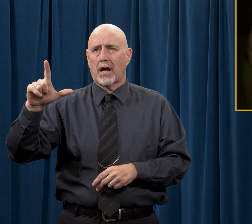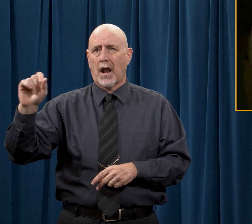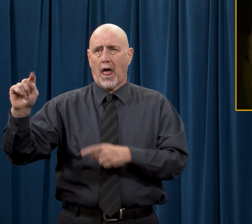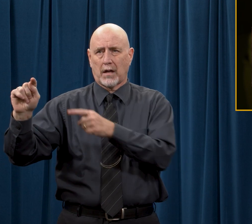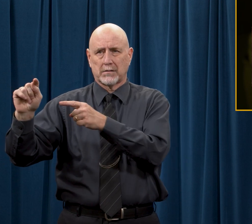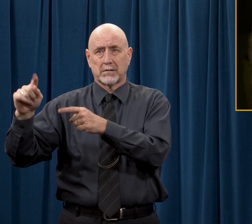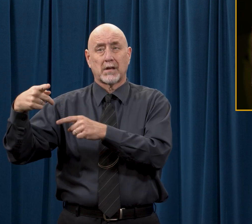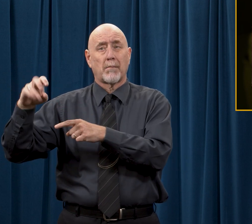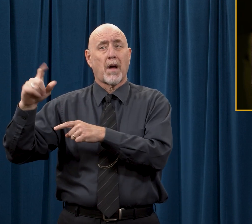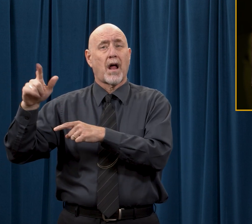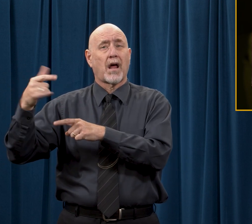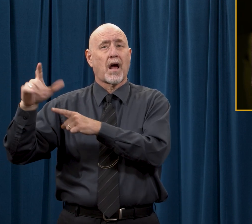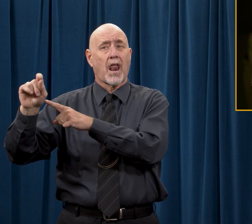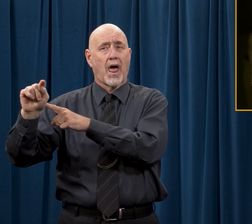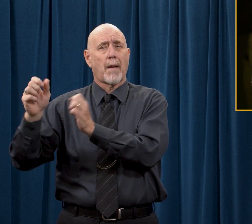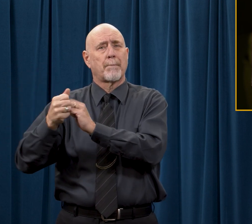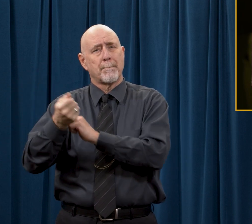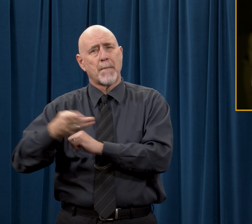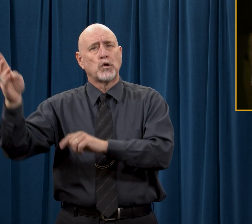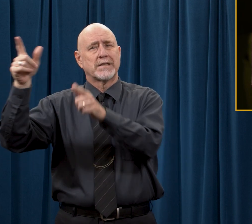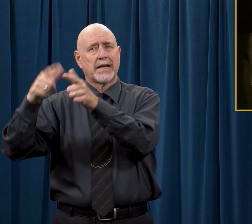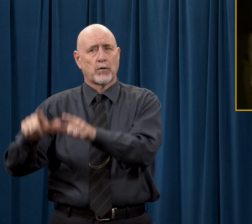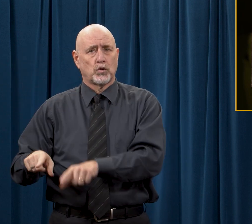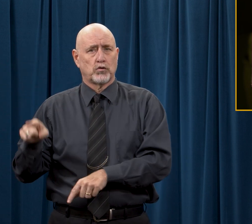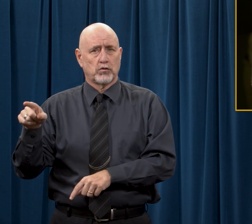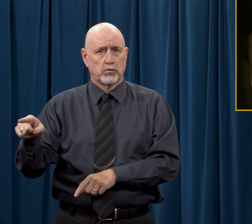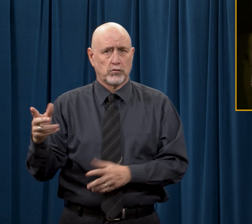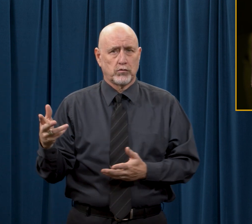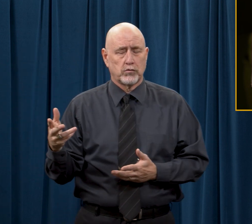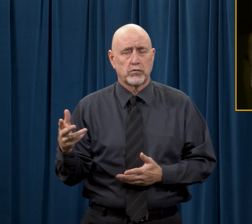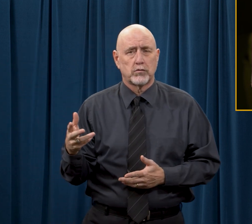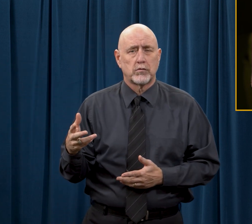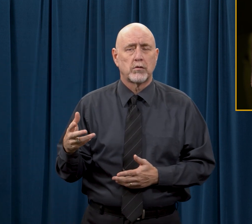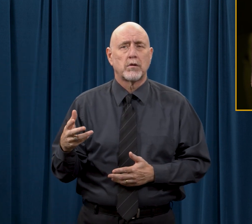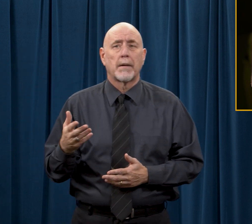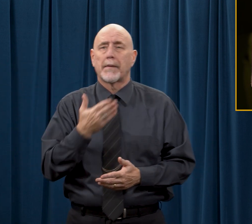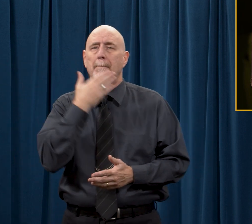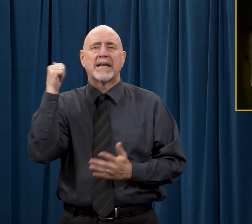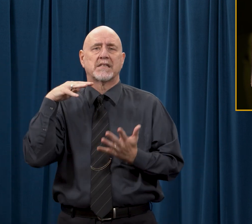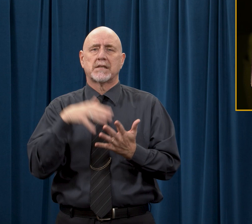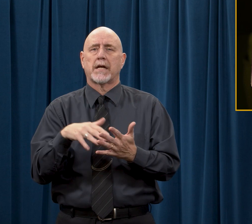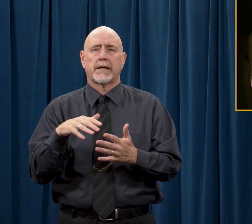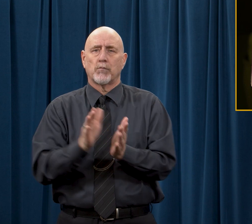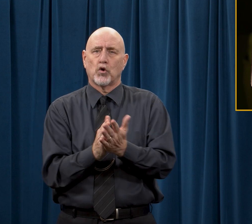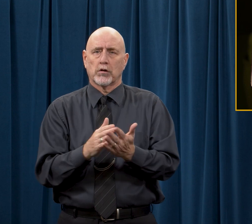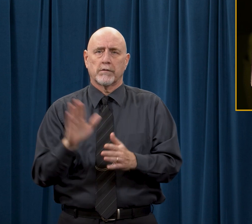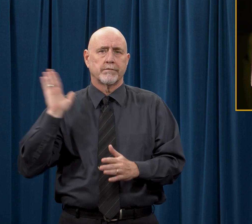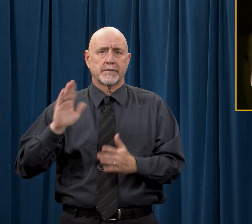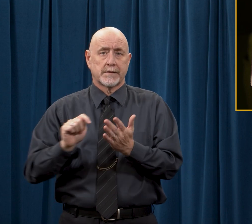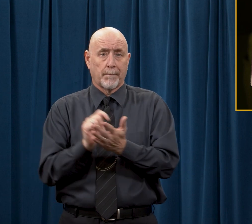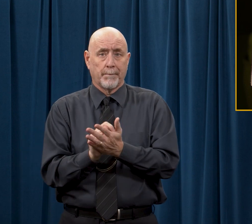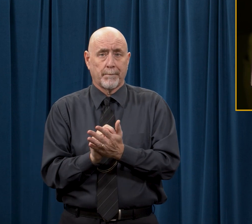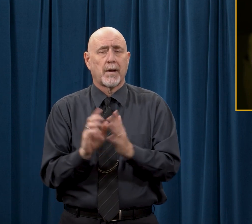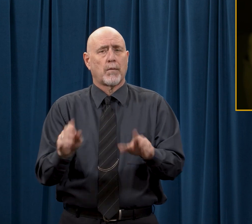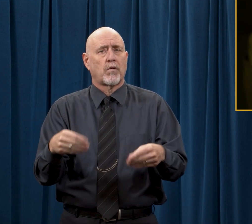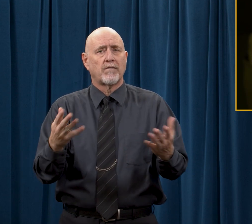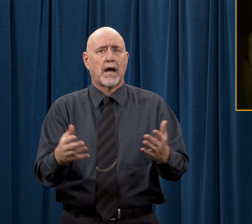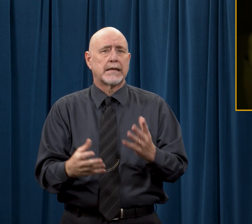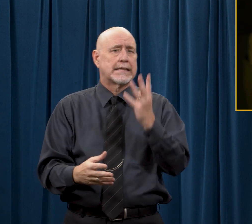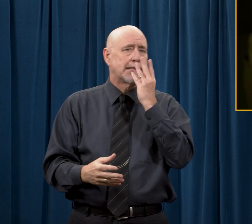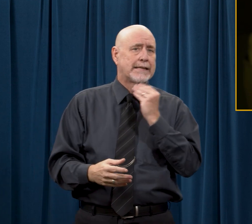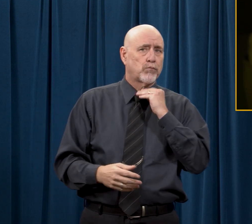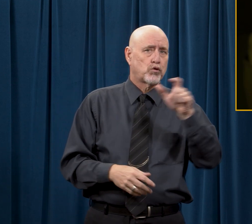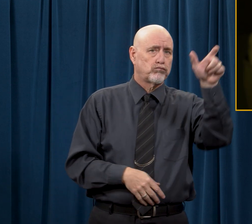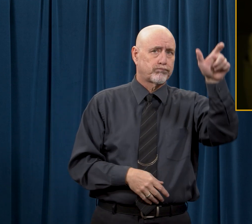polyglot. Polyglot is a word that means multilingual. It was the best study tool of its day, and